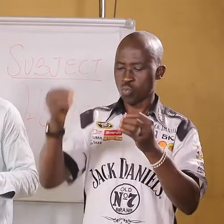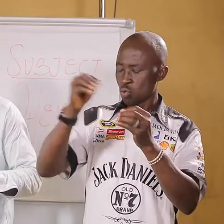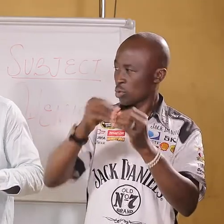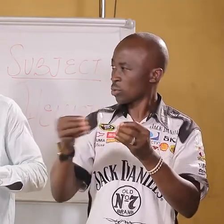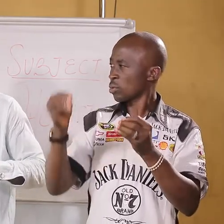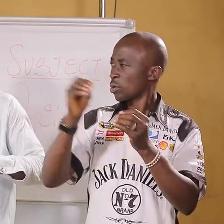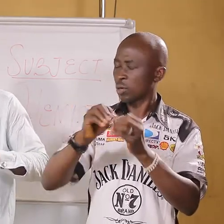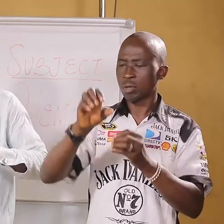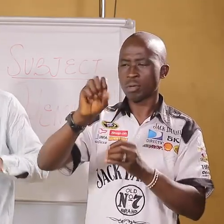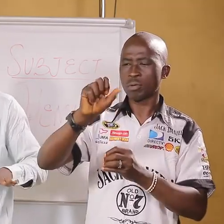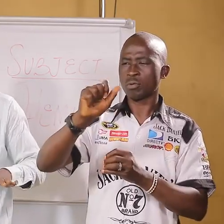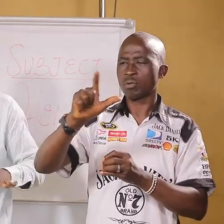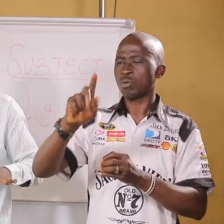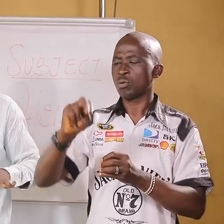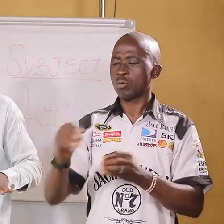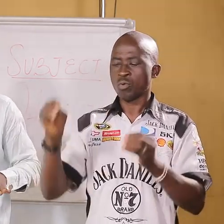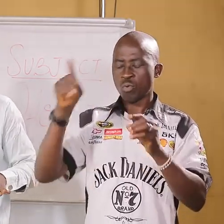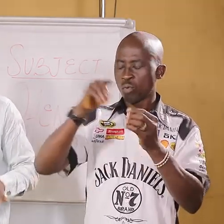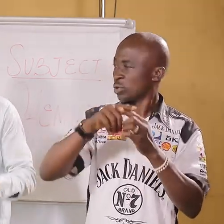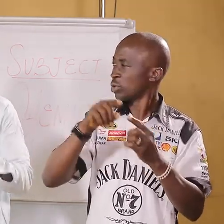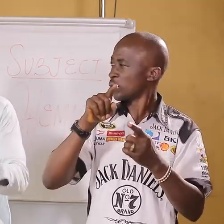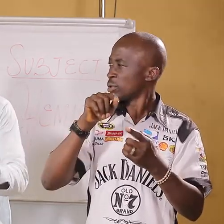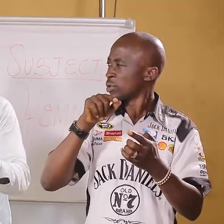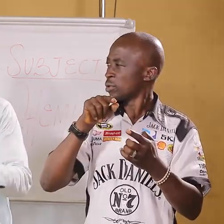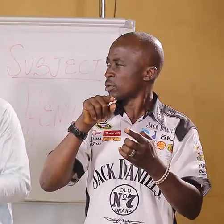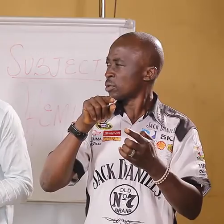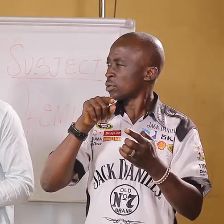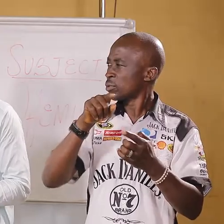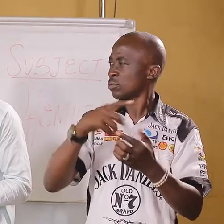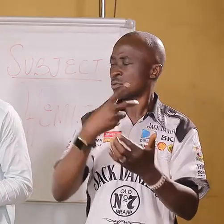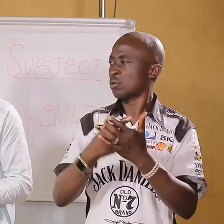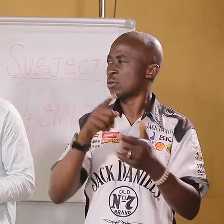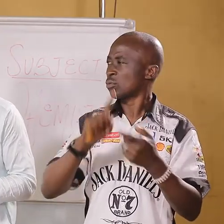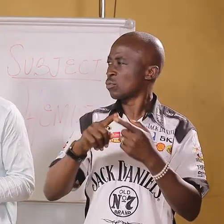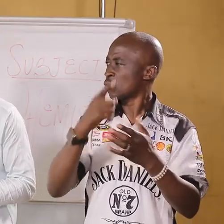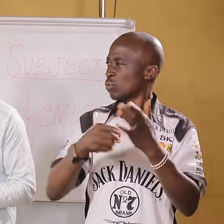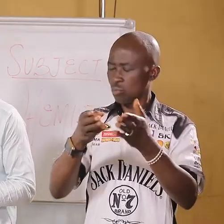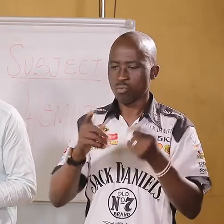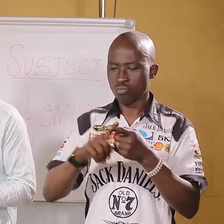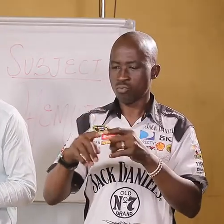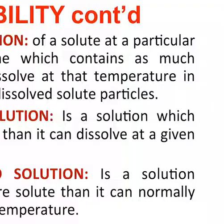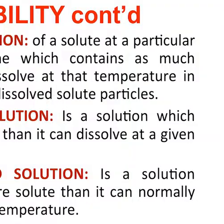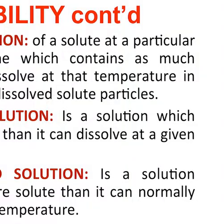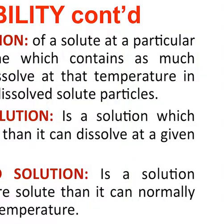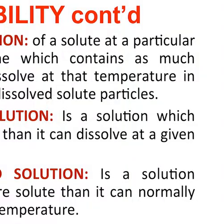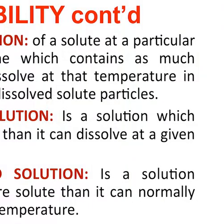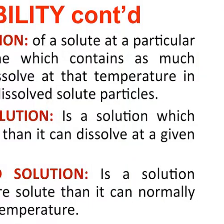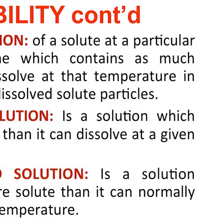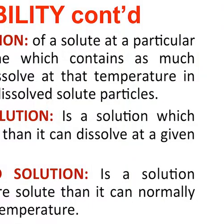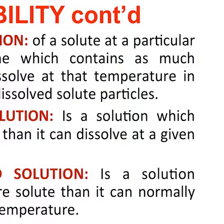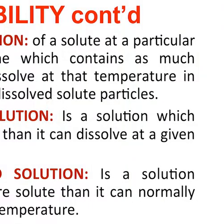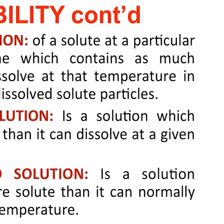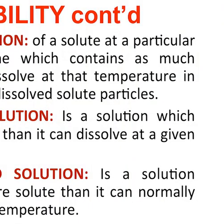solute until when it gets the maximum amount of solute required. Then the solution is said to be saturated.